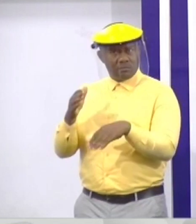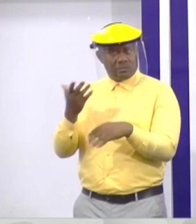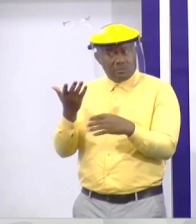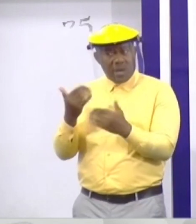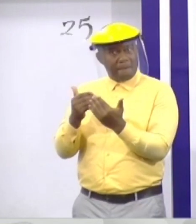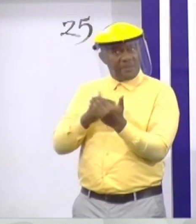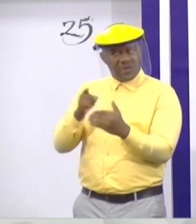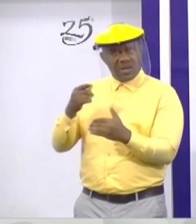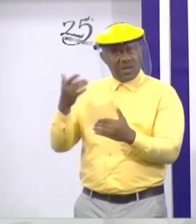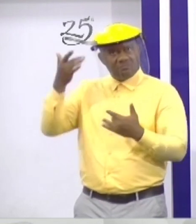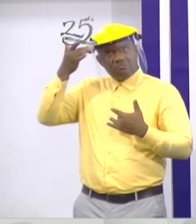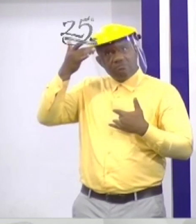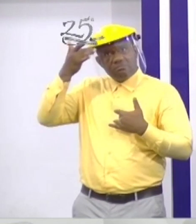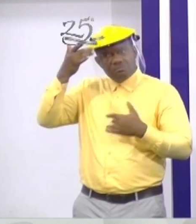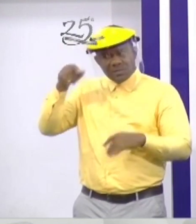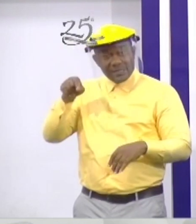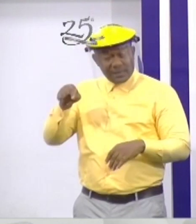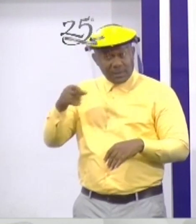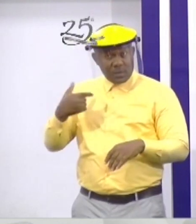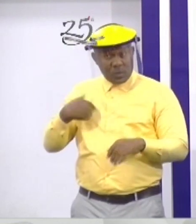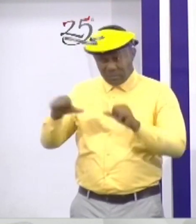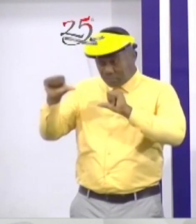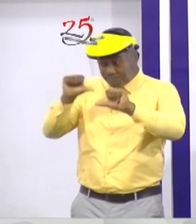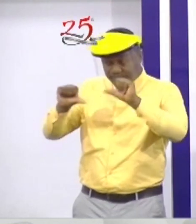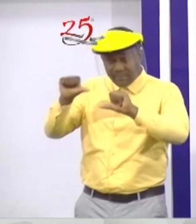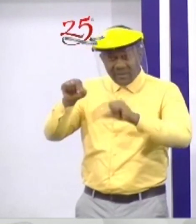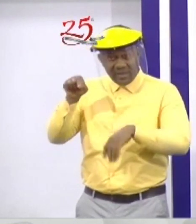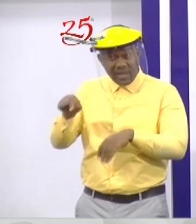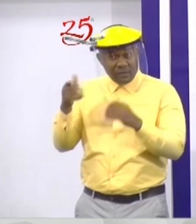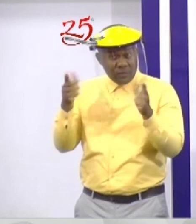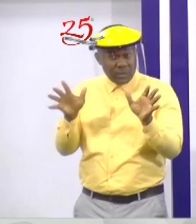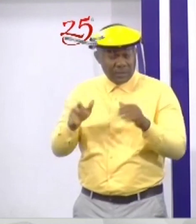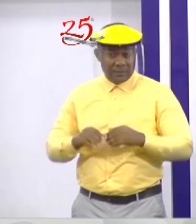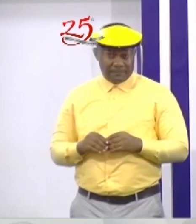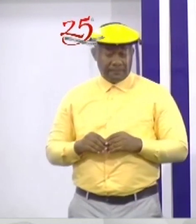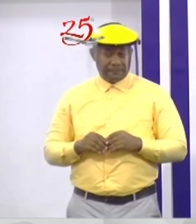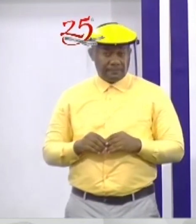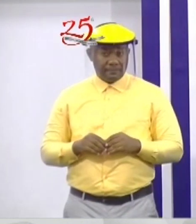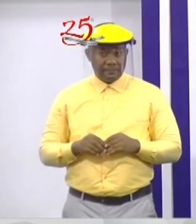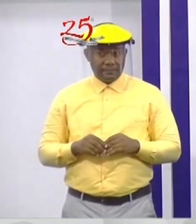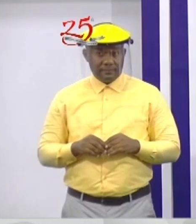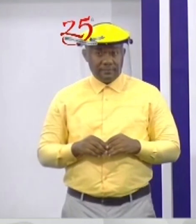comorbidities. We have done some analysis of this, and